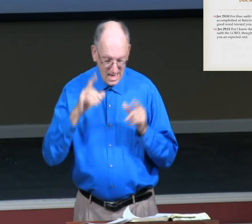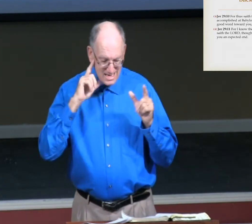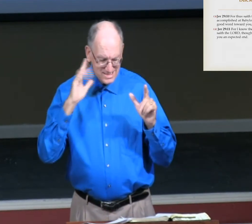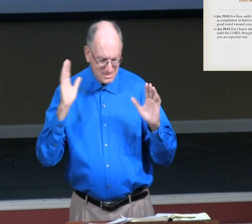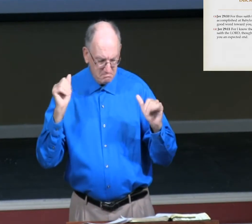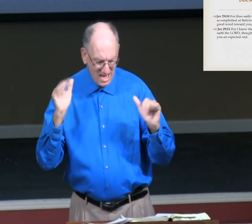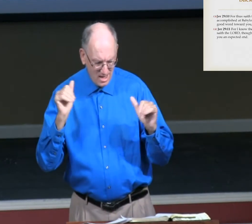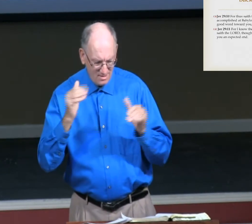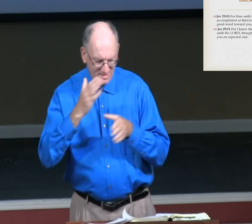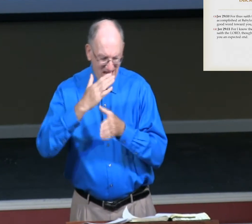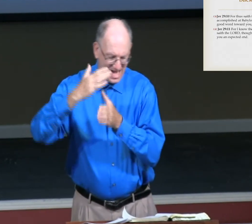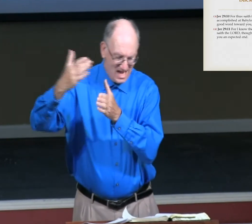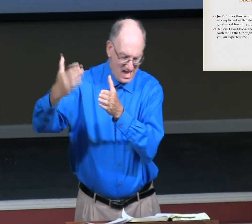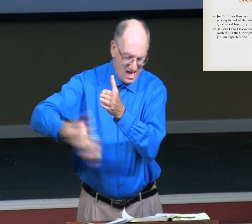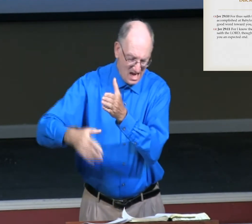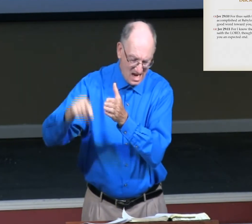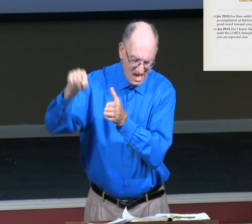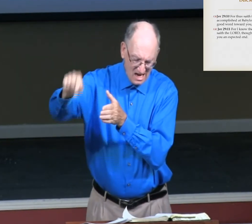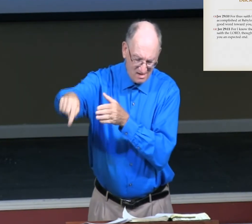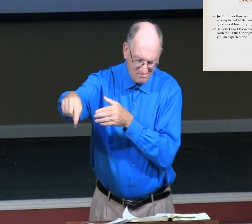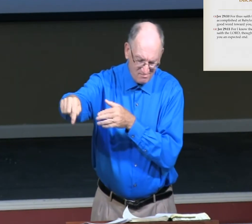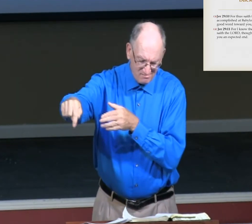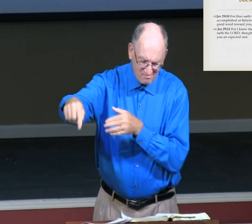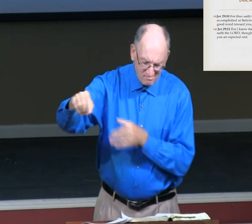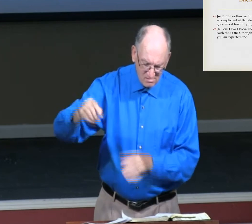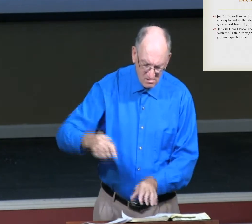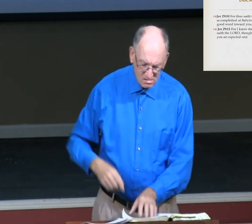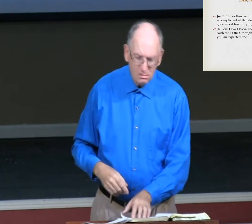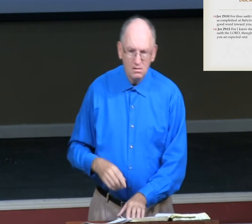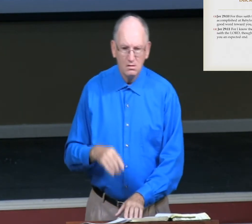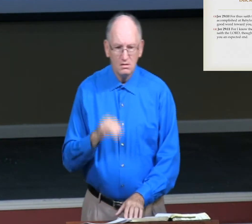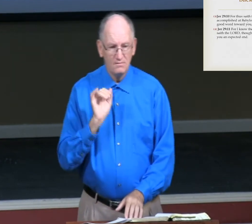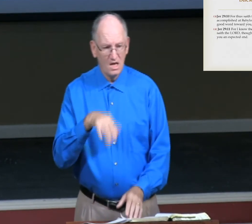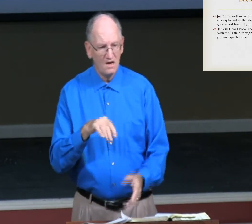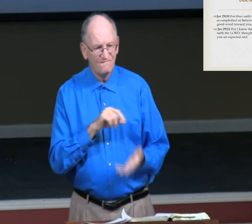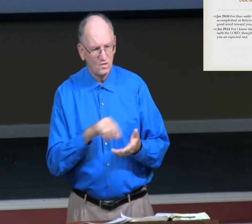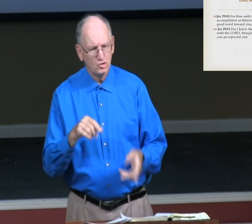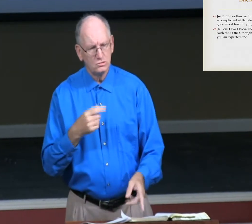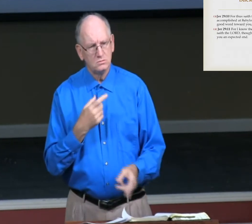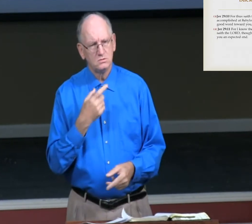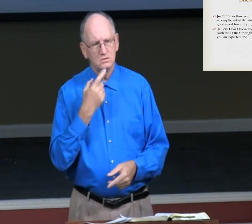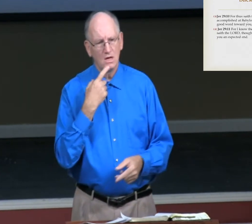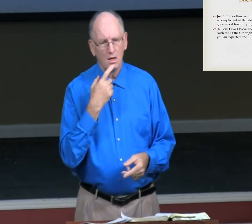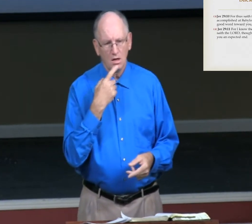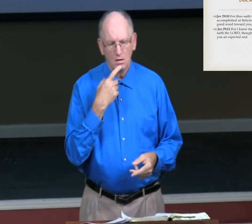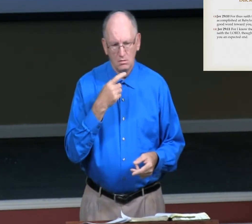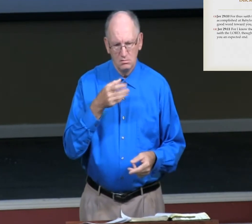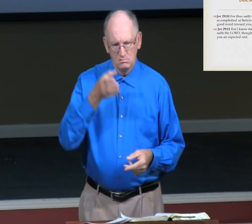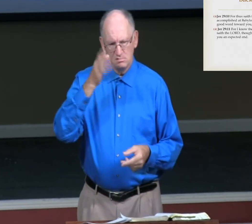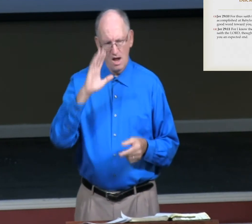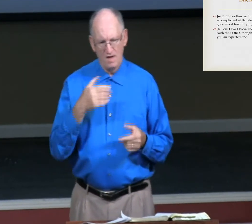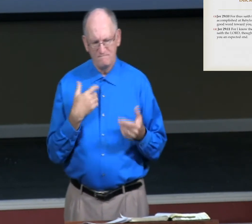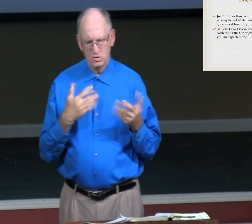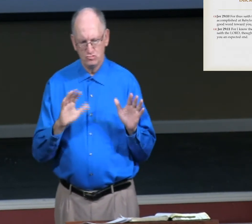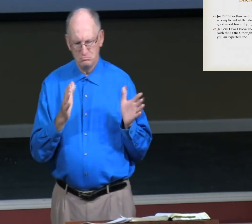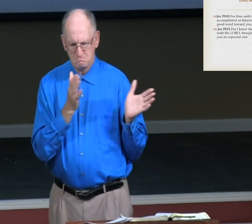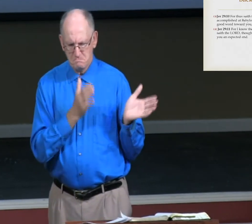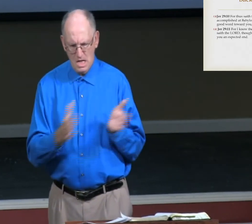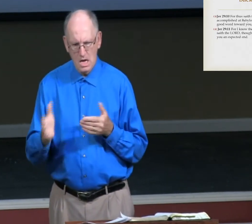So not to think of negativity, but to give you an expected end. And this verse is saying that